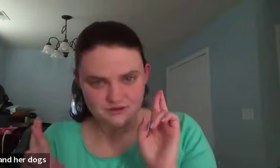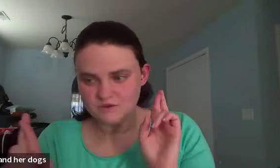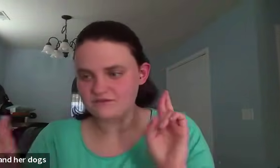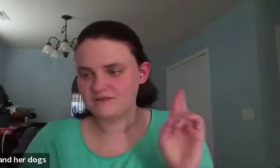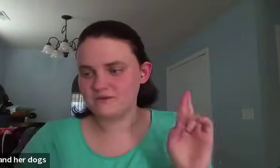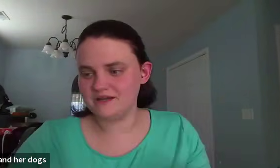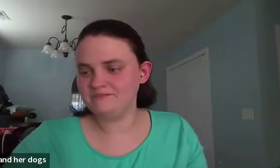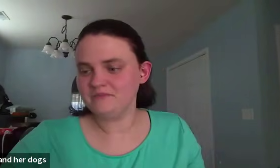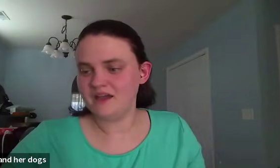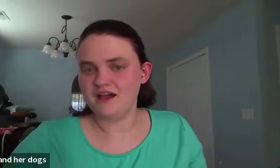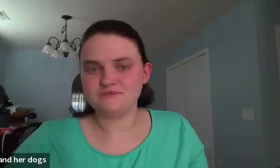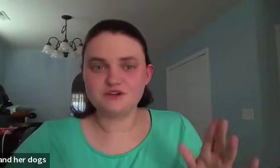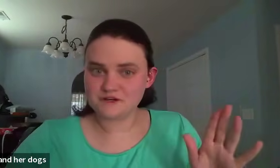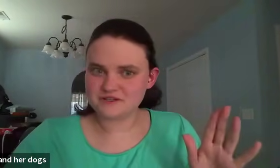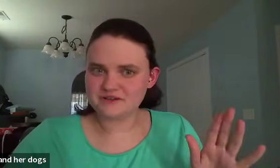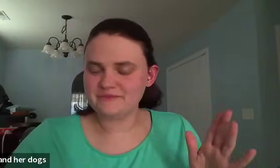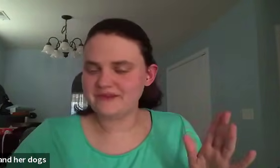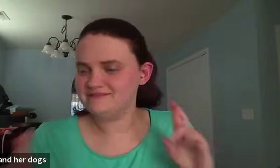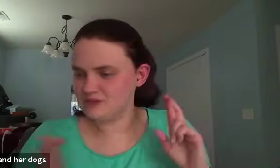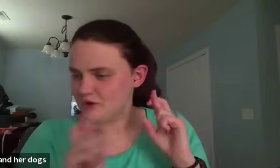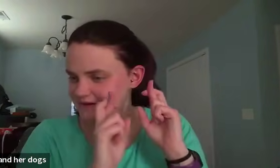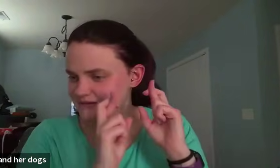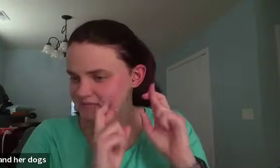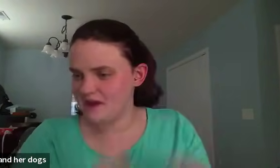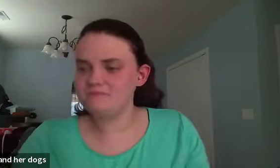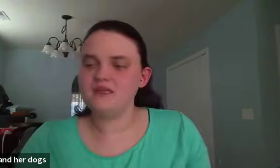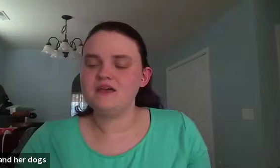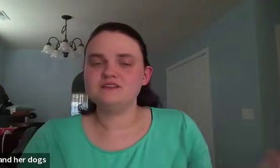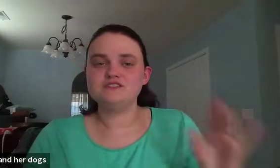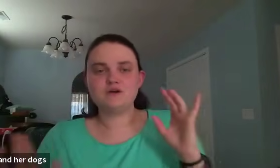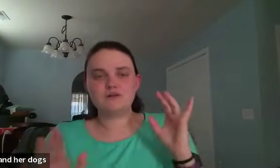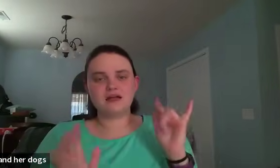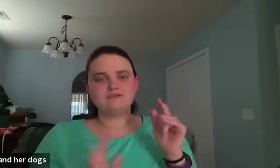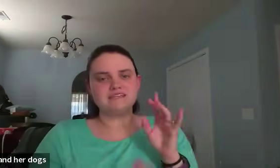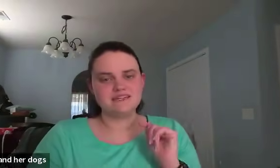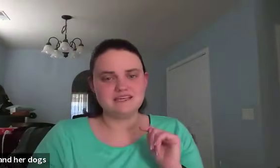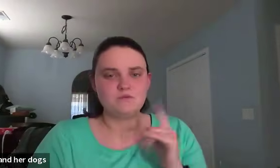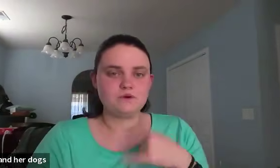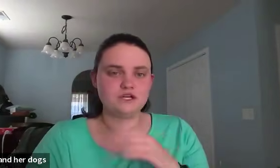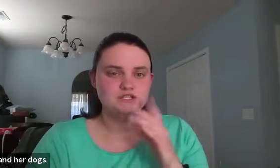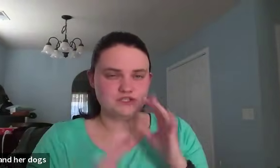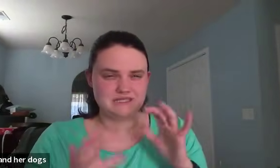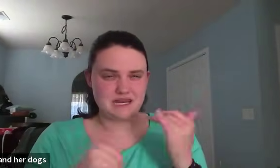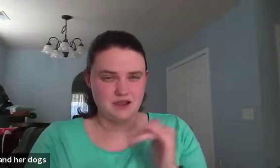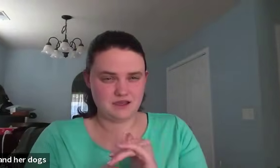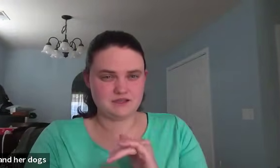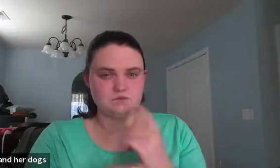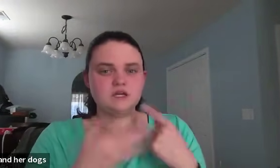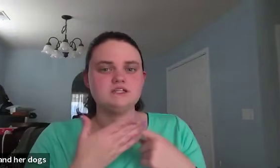goes well for everyone. So far, so good for me. So I'm hoping I'll keep up. So, like Miss Katie said, what we're going to do tonight is we're going to